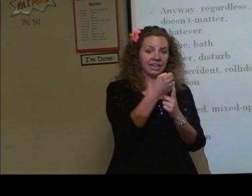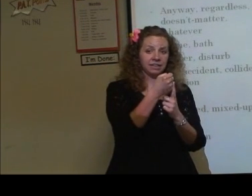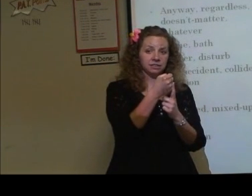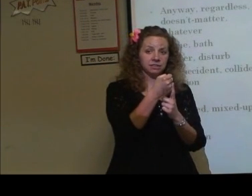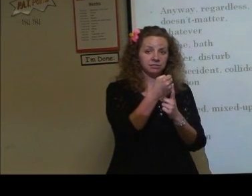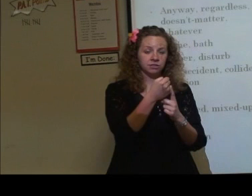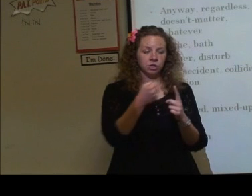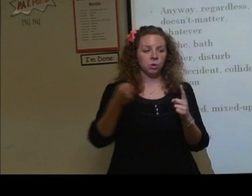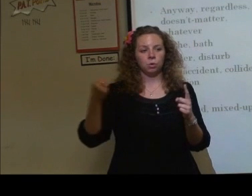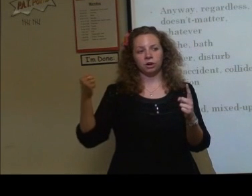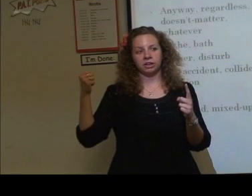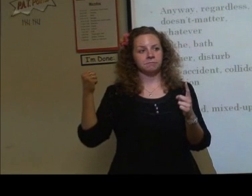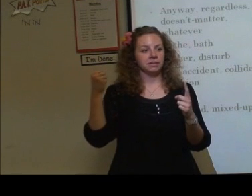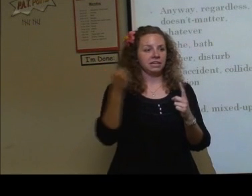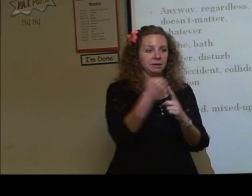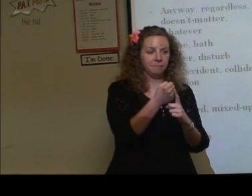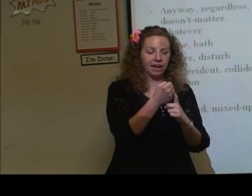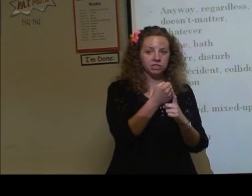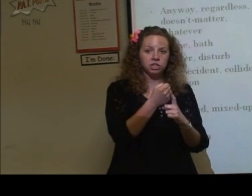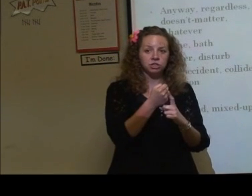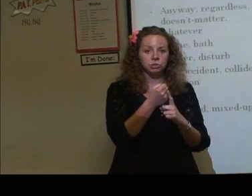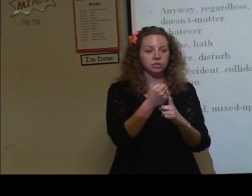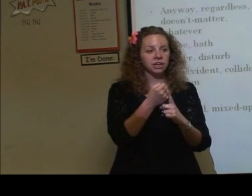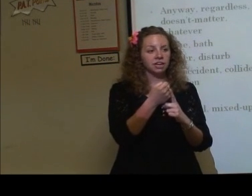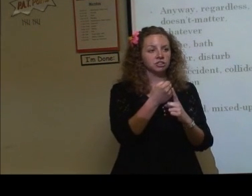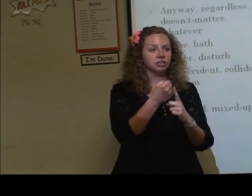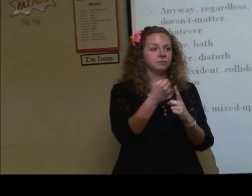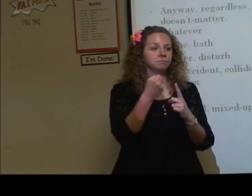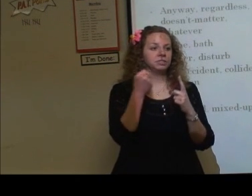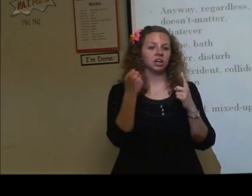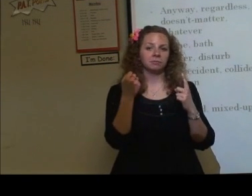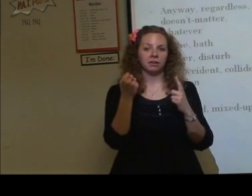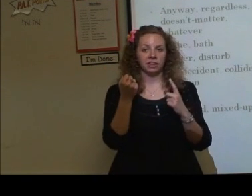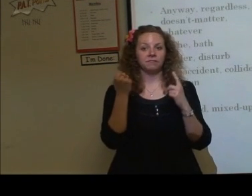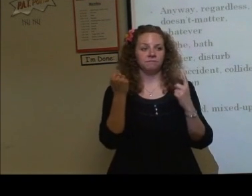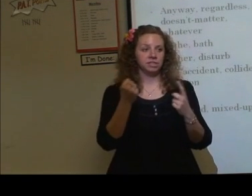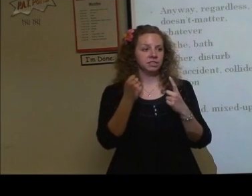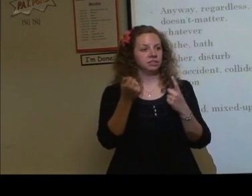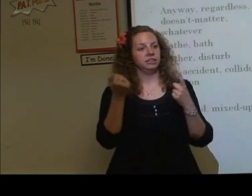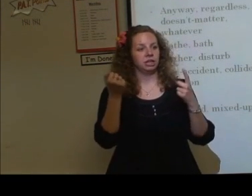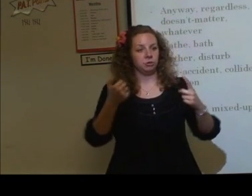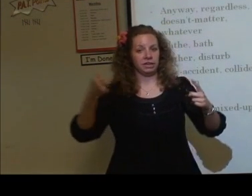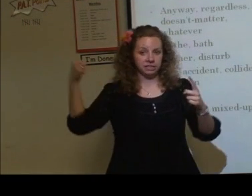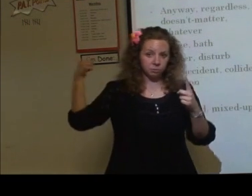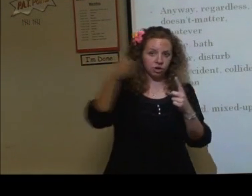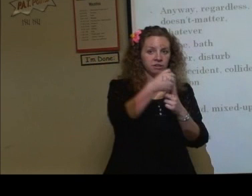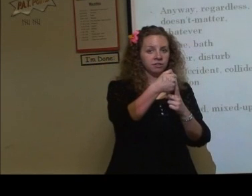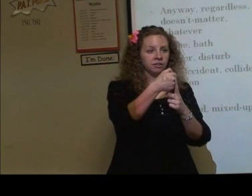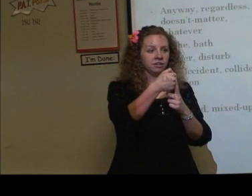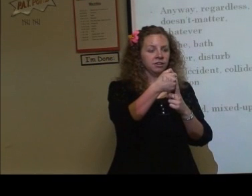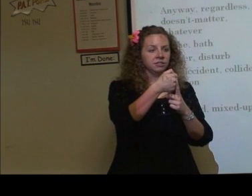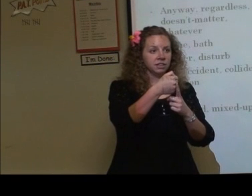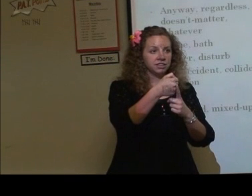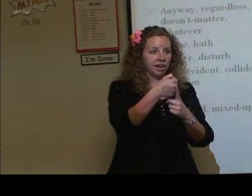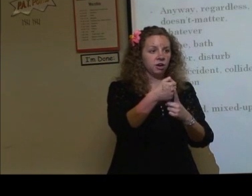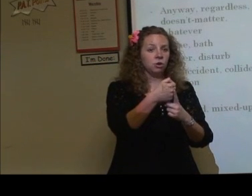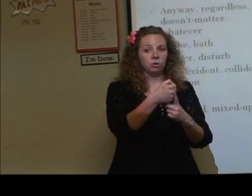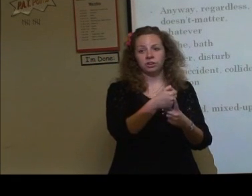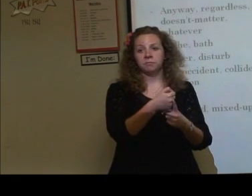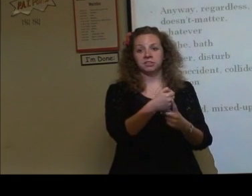hit, or it can be impact. So it can actually be talking about like physically, like you hit someone, like that, or you can be